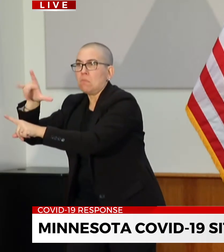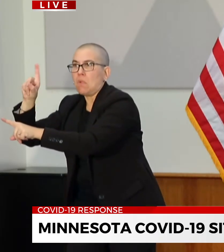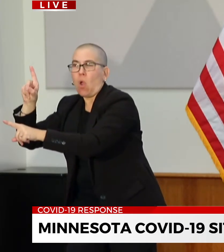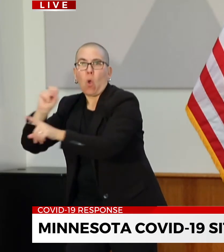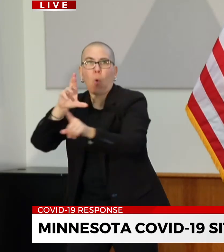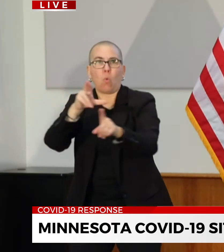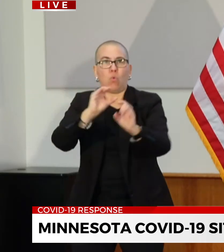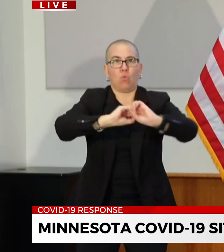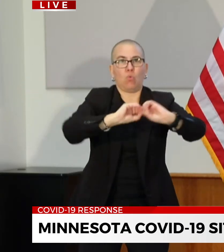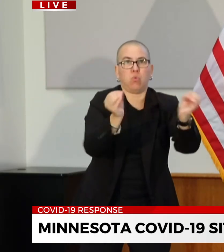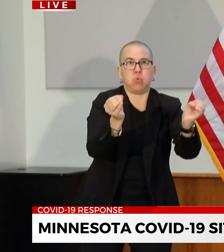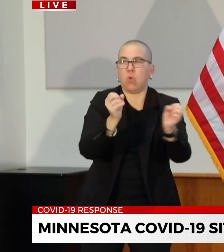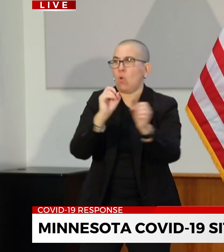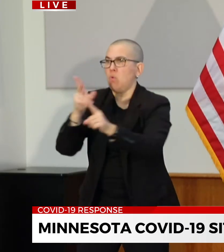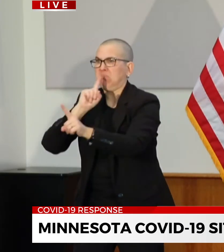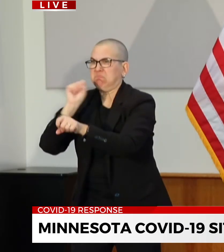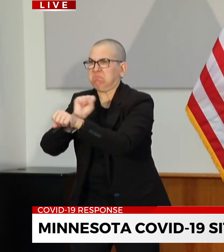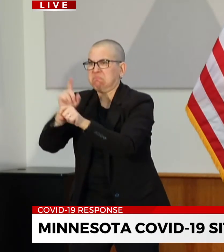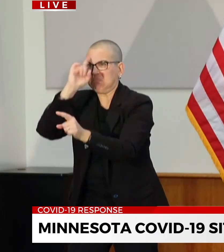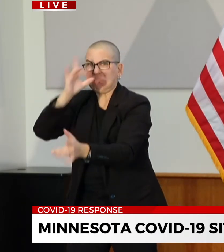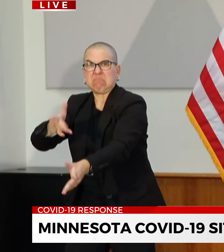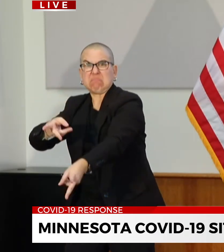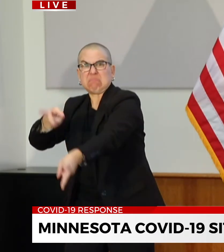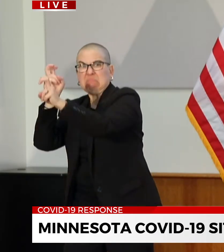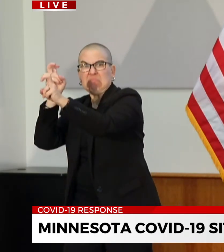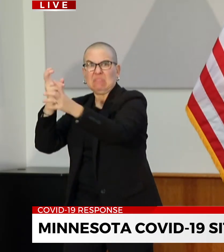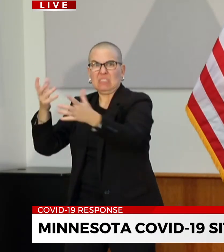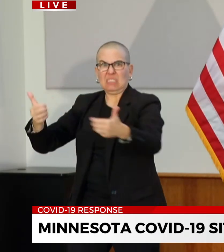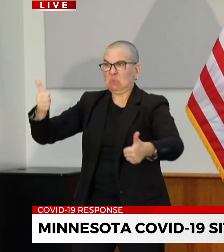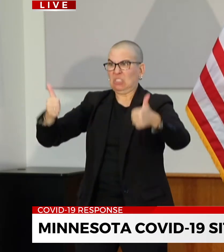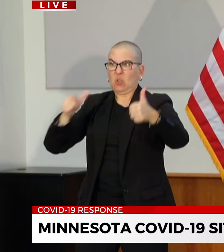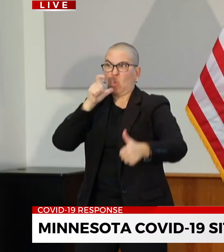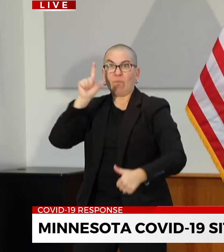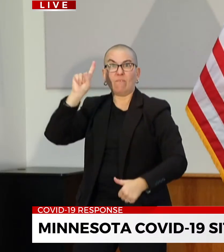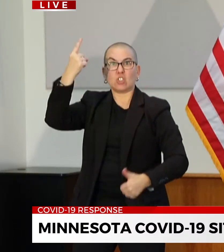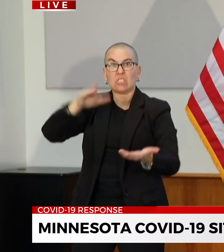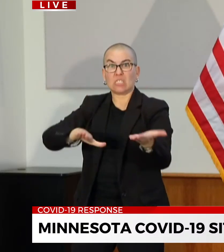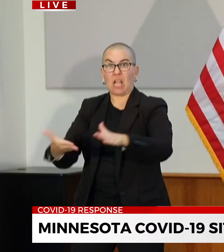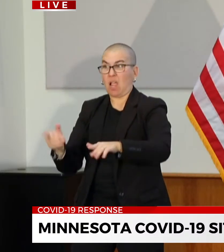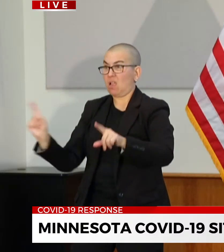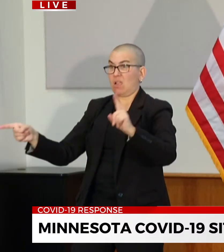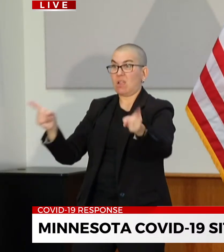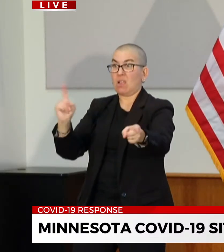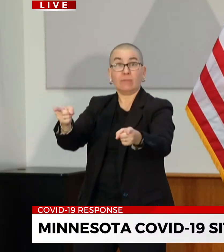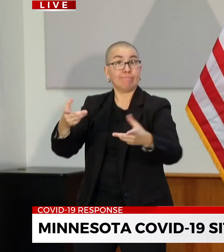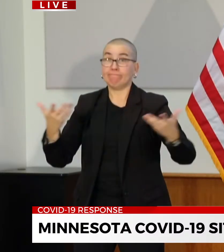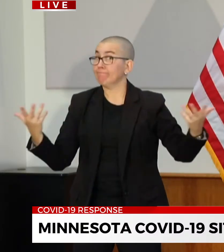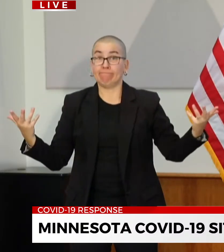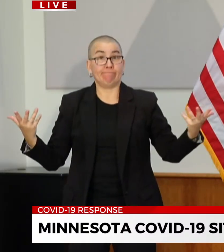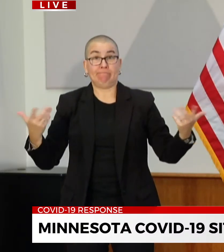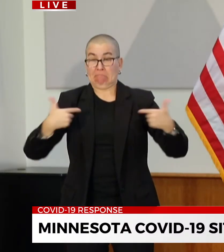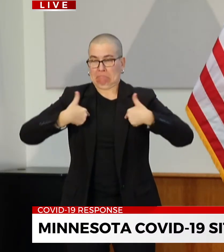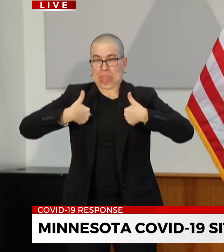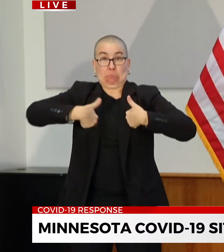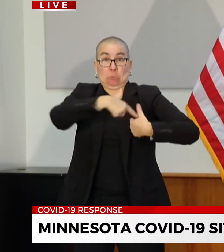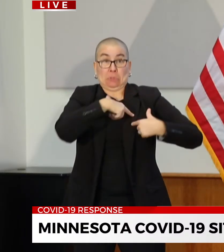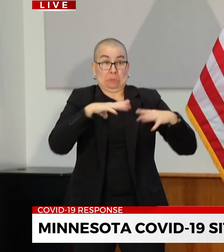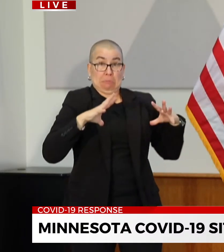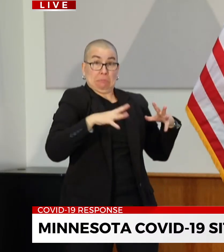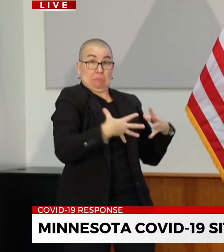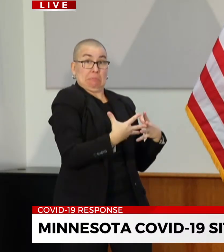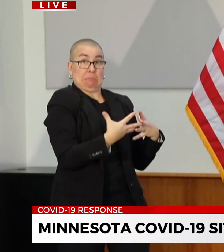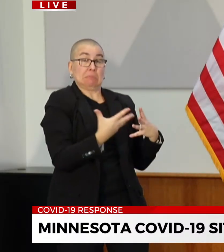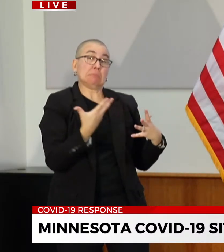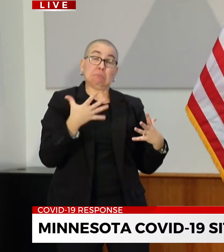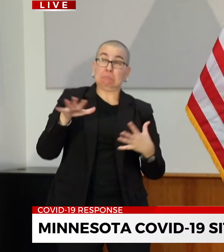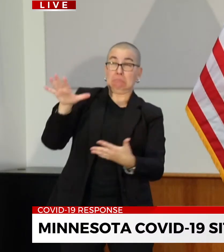that younger people and people with fewer underlying conditions have better odds for mild illness, but there are